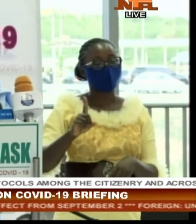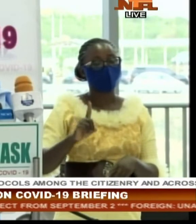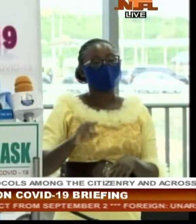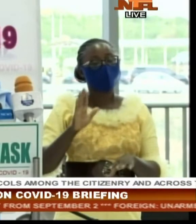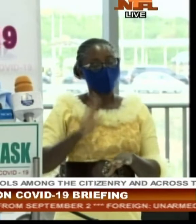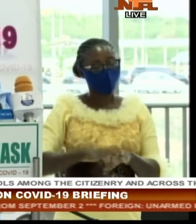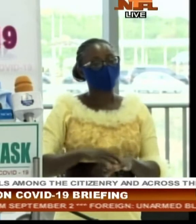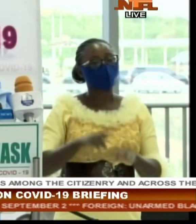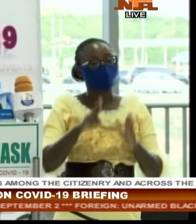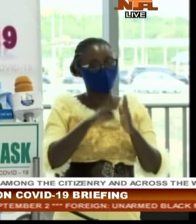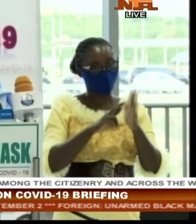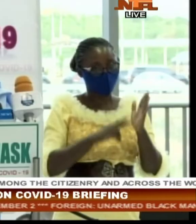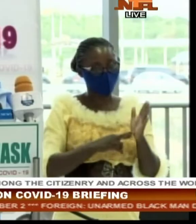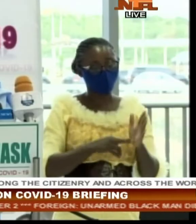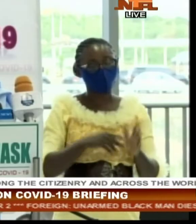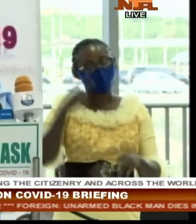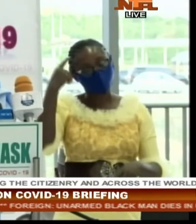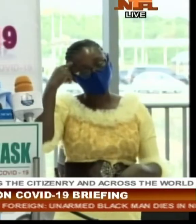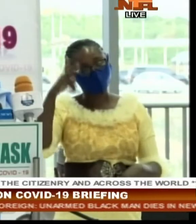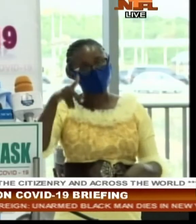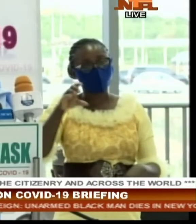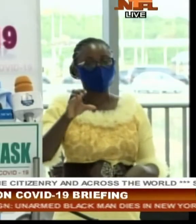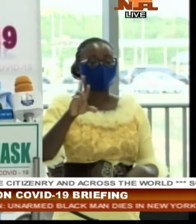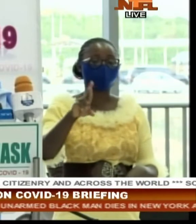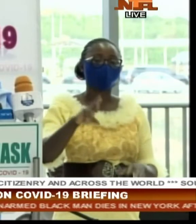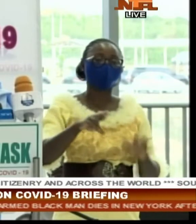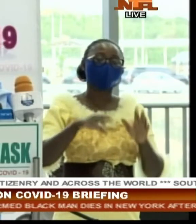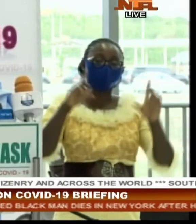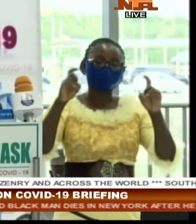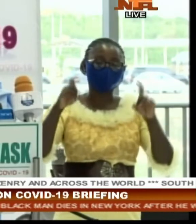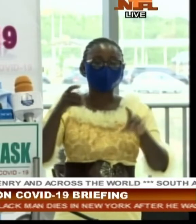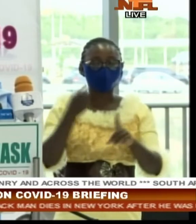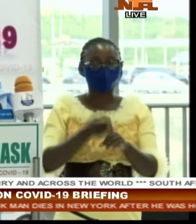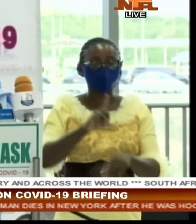COVID-19 PCR test from the laboratory of their choice.